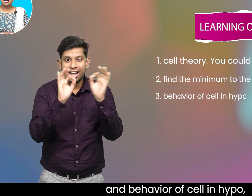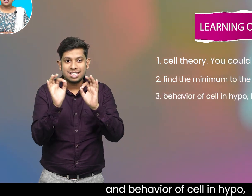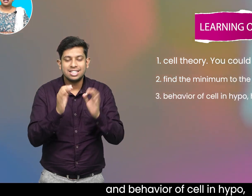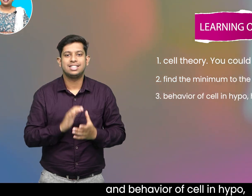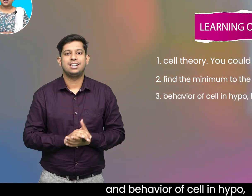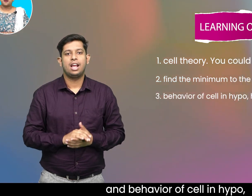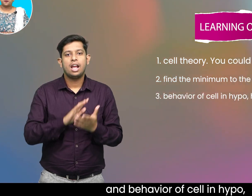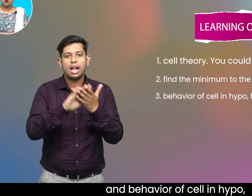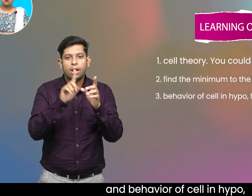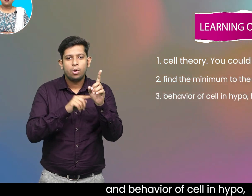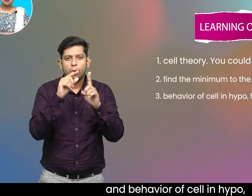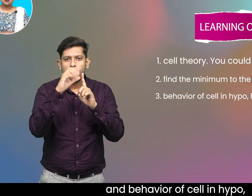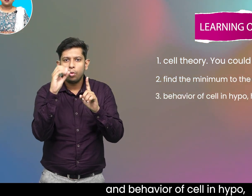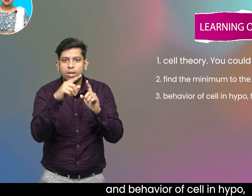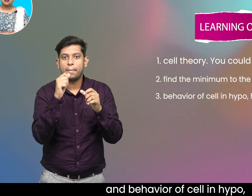of cell in hypo,